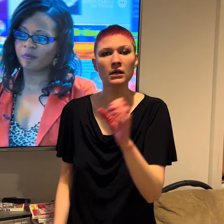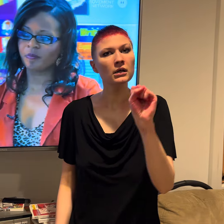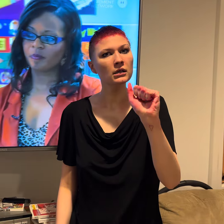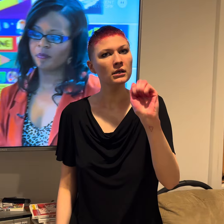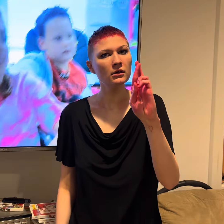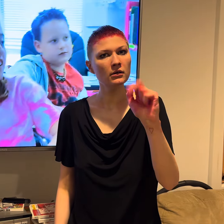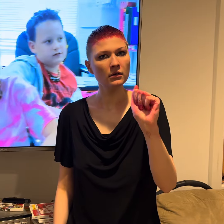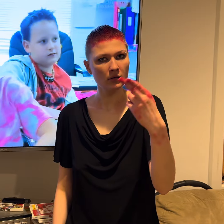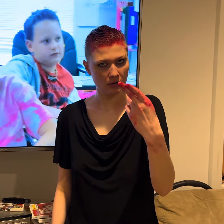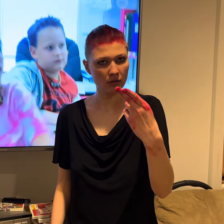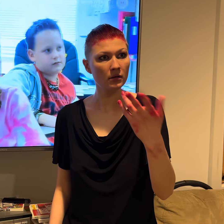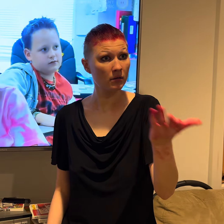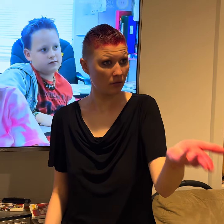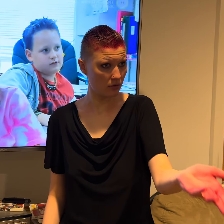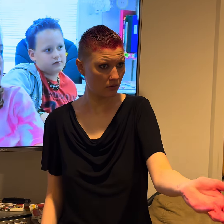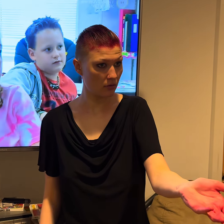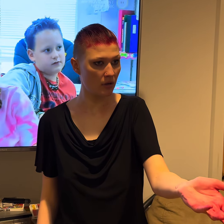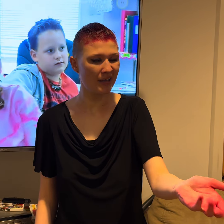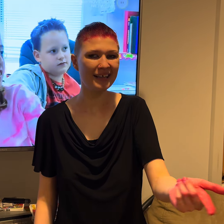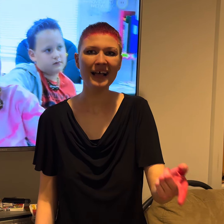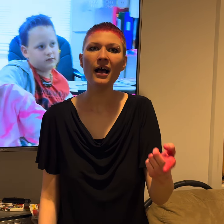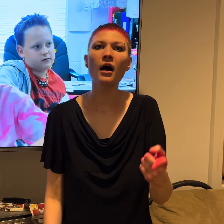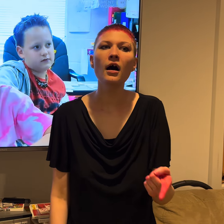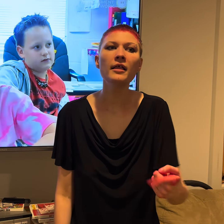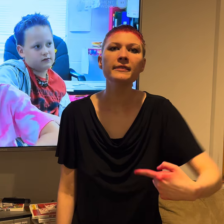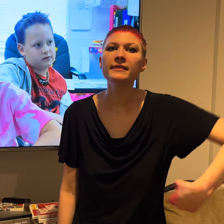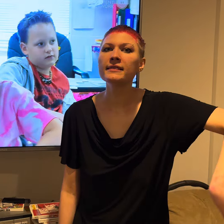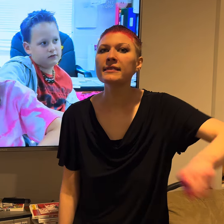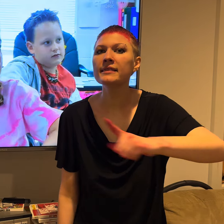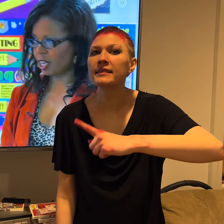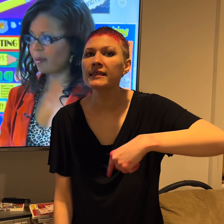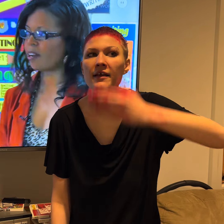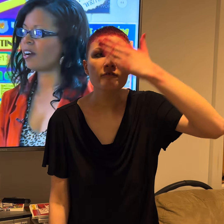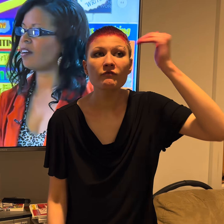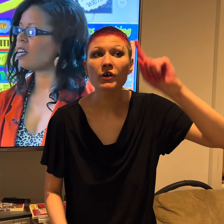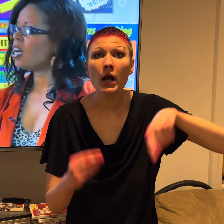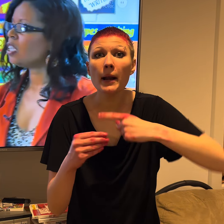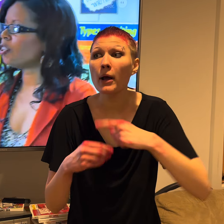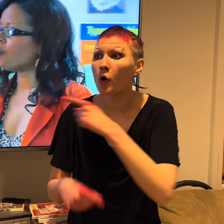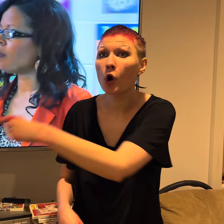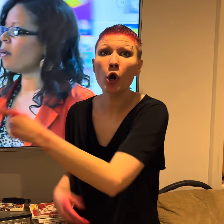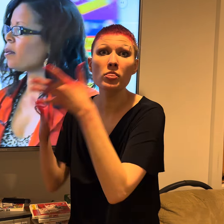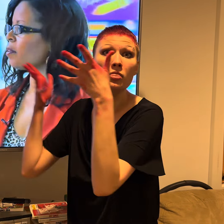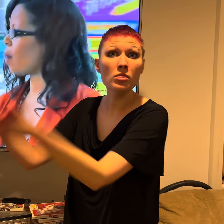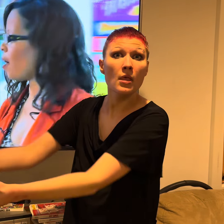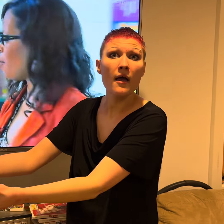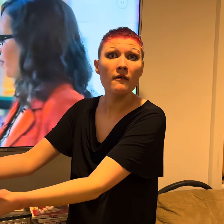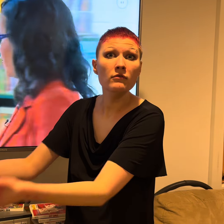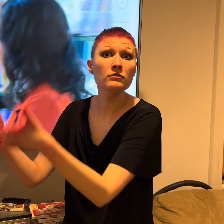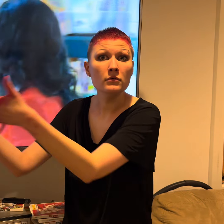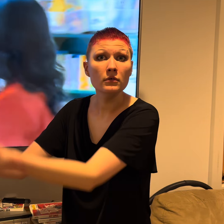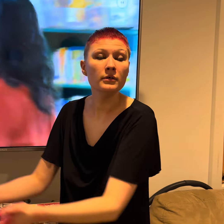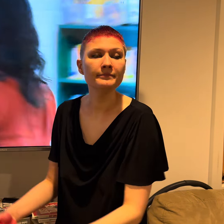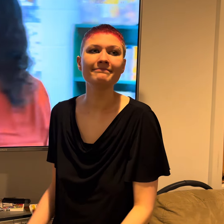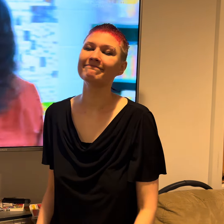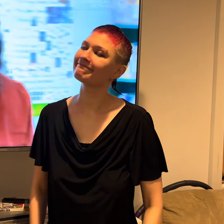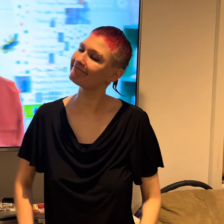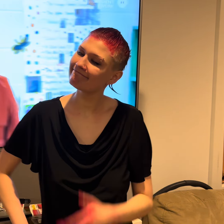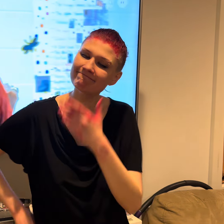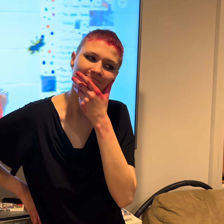They forgot about her when she was in the closet. They did forget about her. Do you remember the part where the author specifically says they